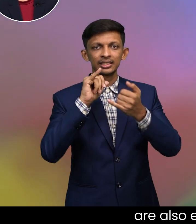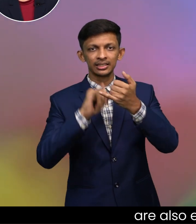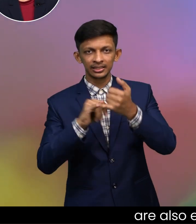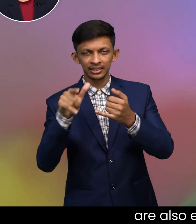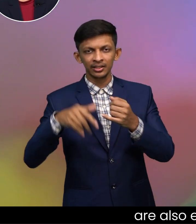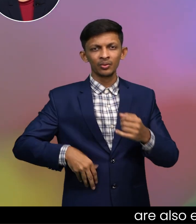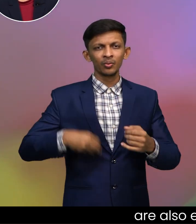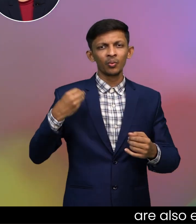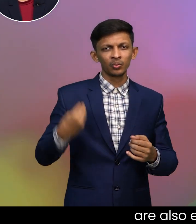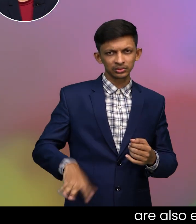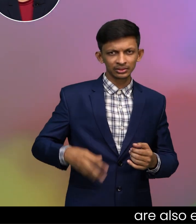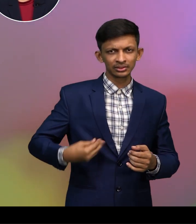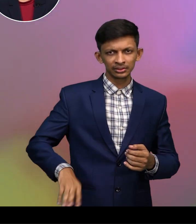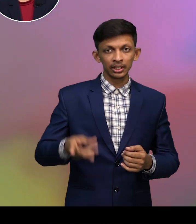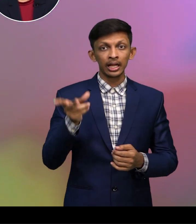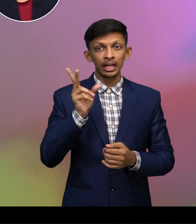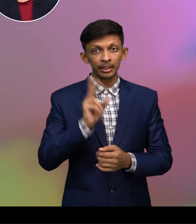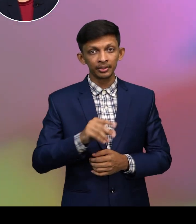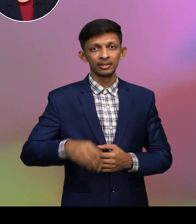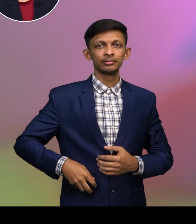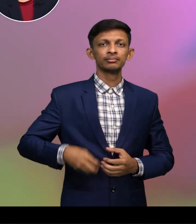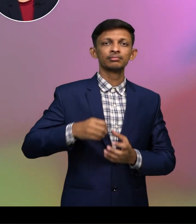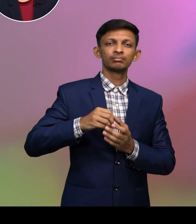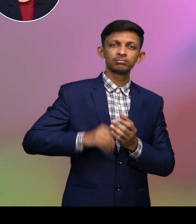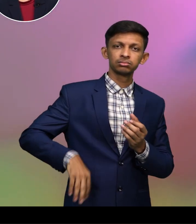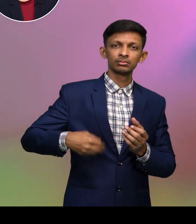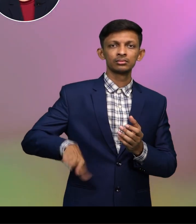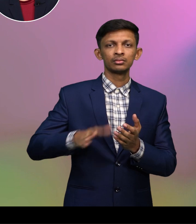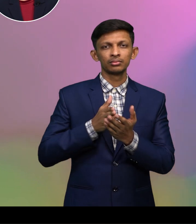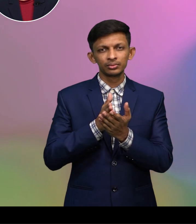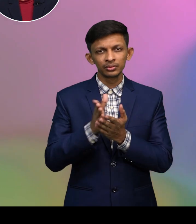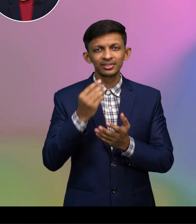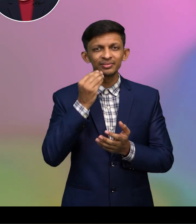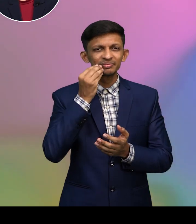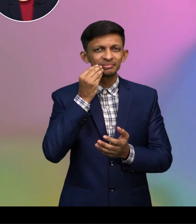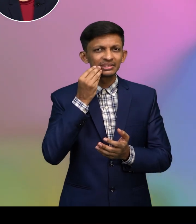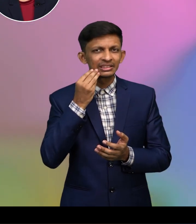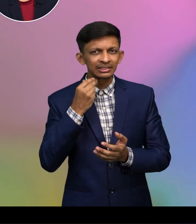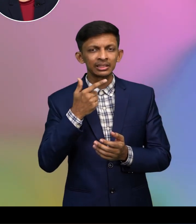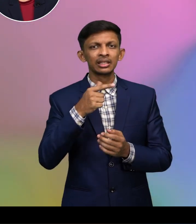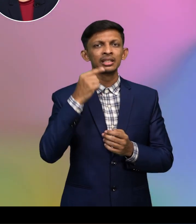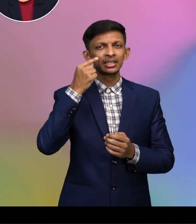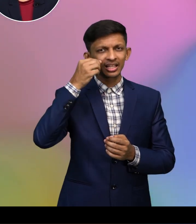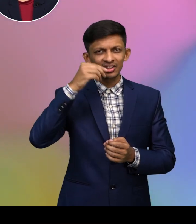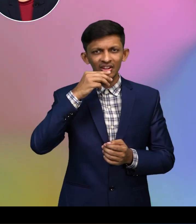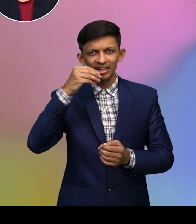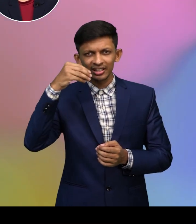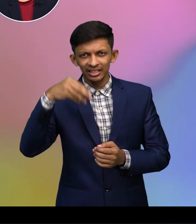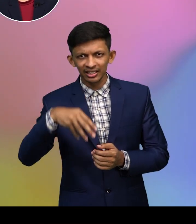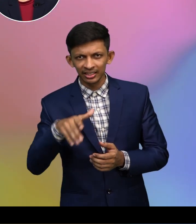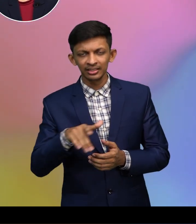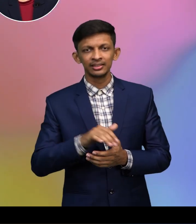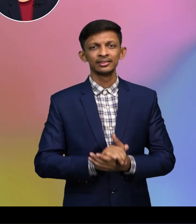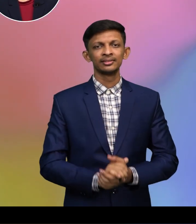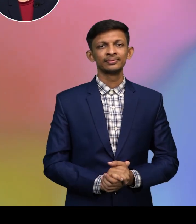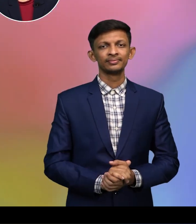magnesium and iron are excreted by epithelial cells of colon